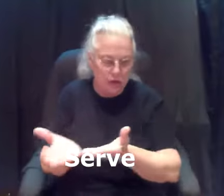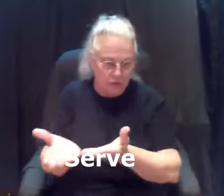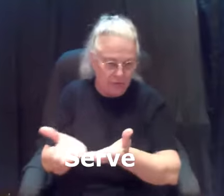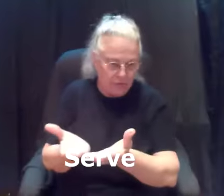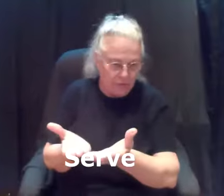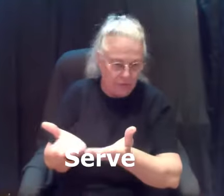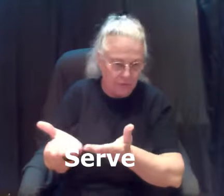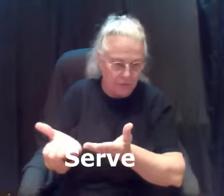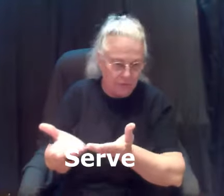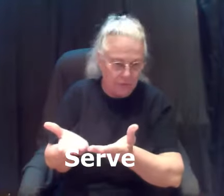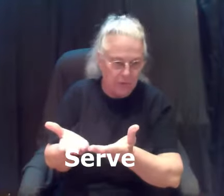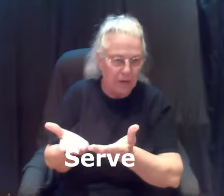Serve.